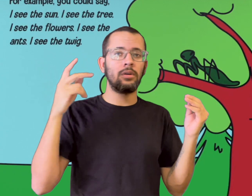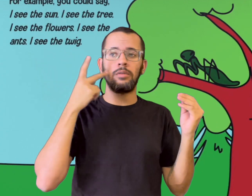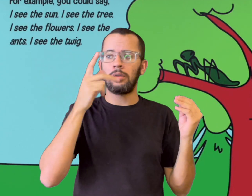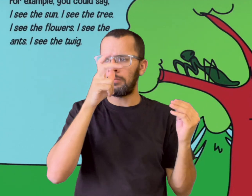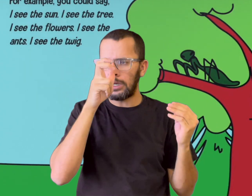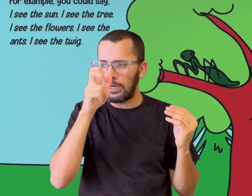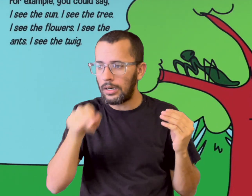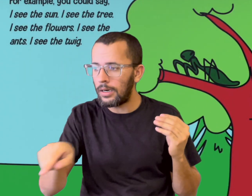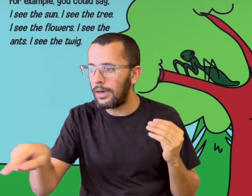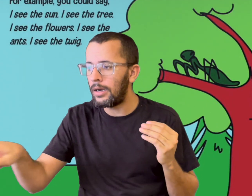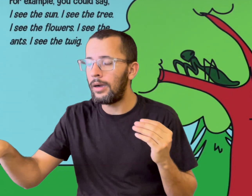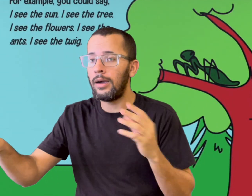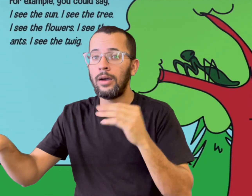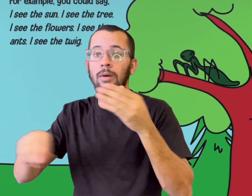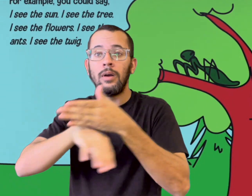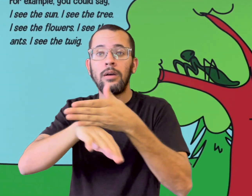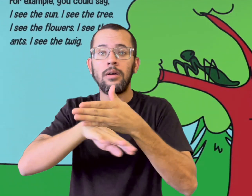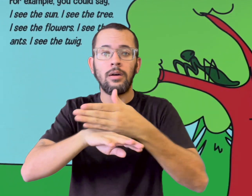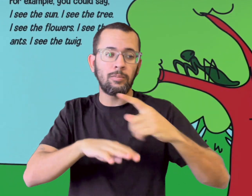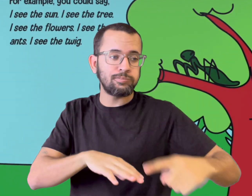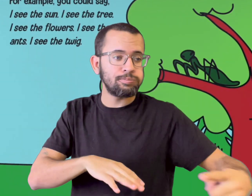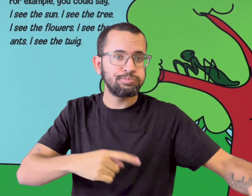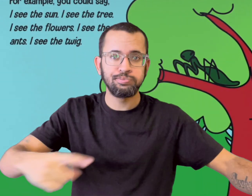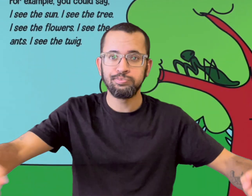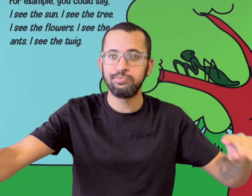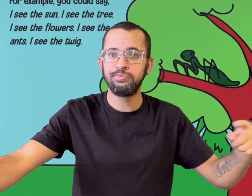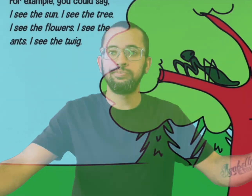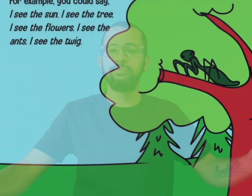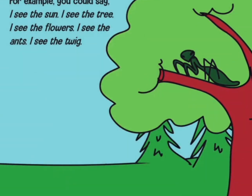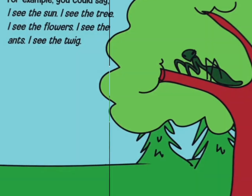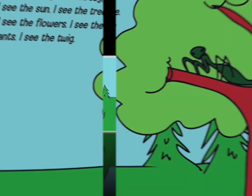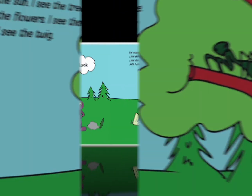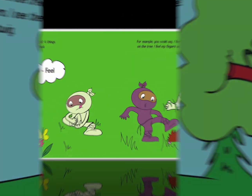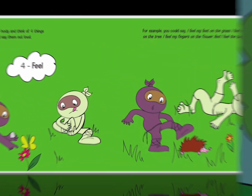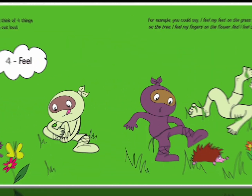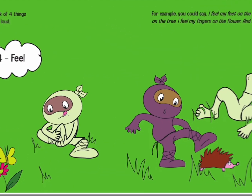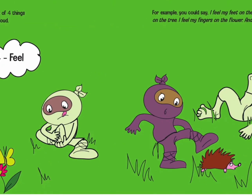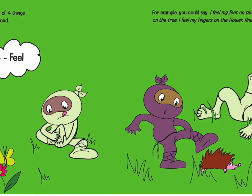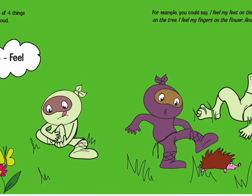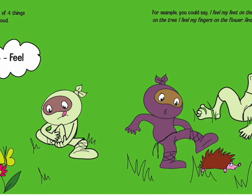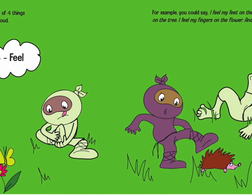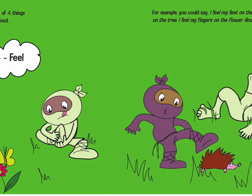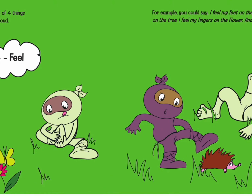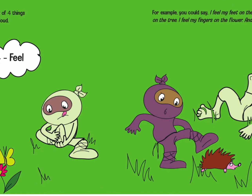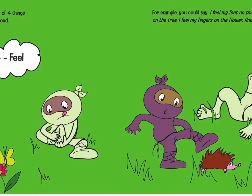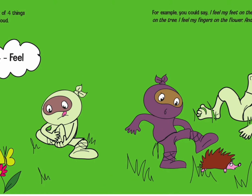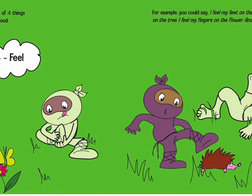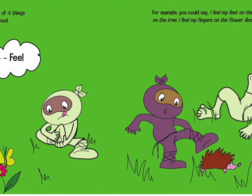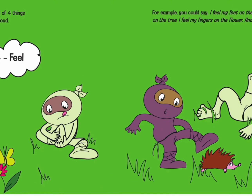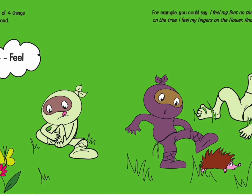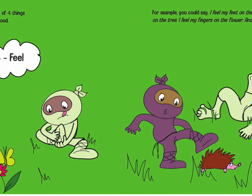tree, I see the flowers, I see the ants, I see the twig.